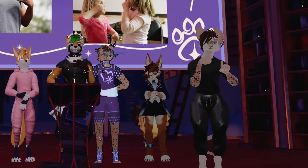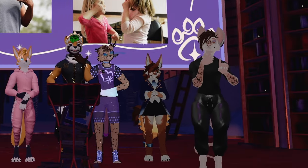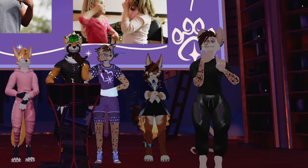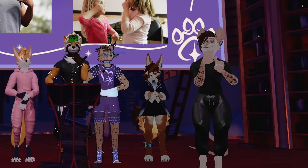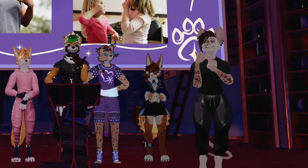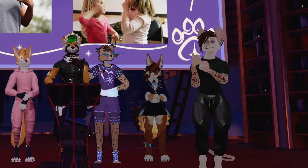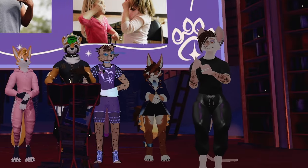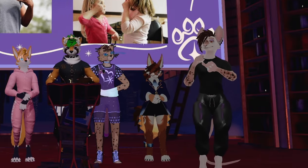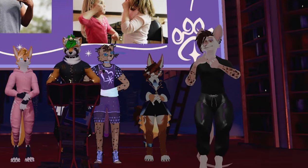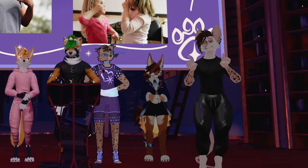community.